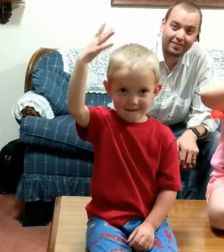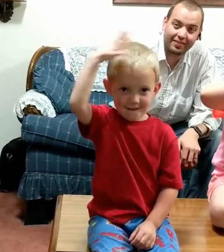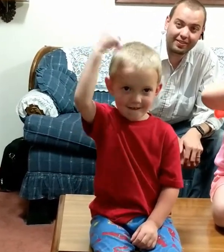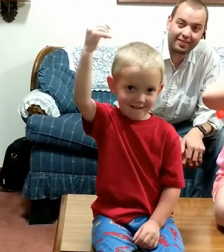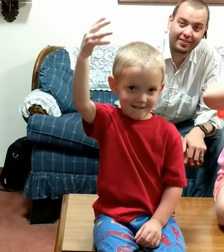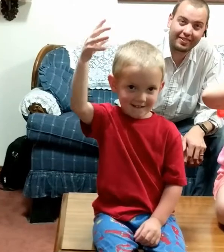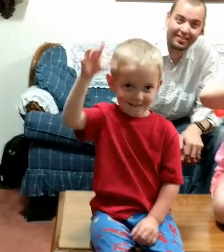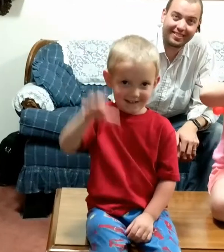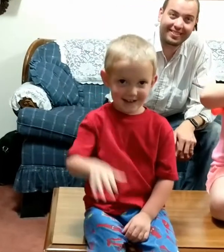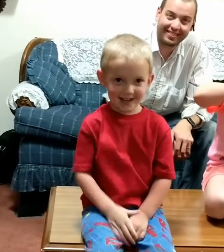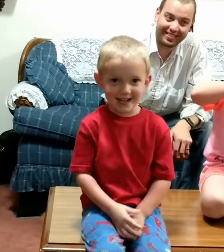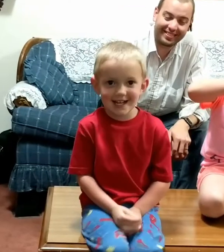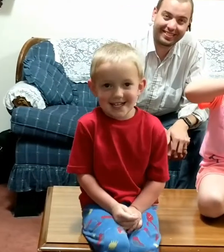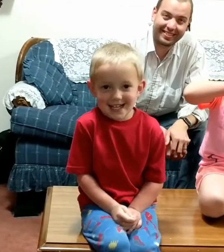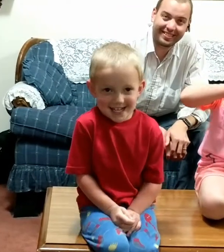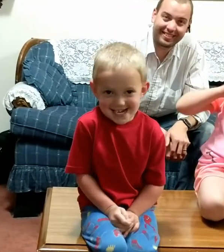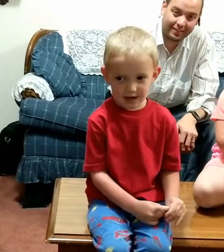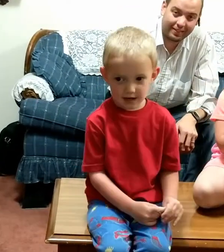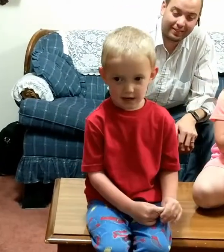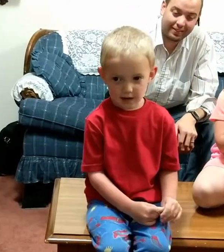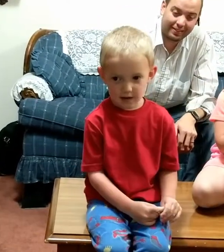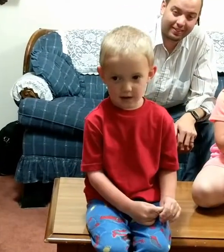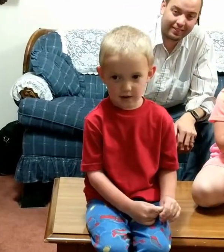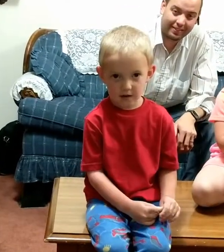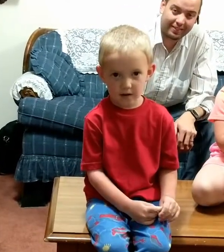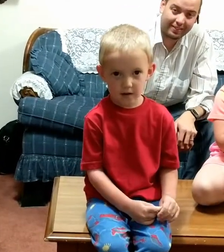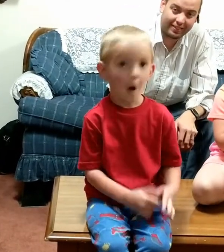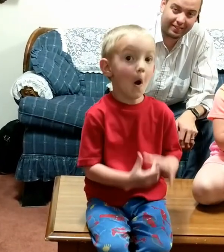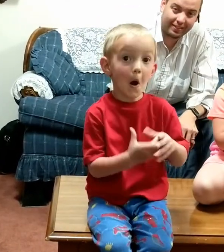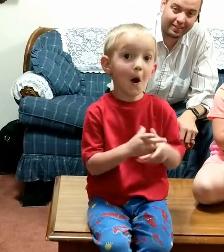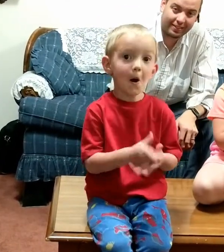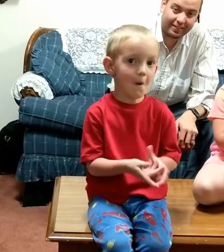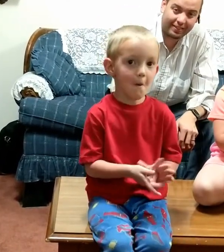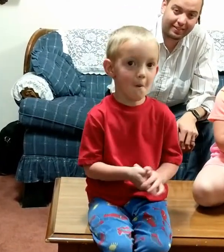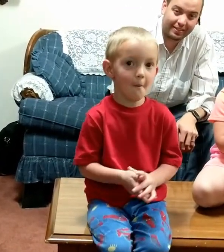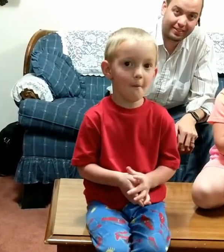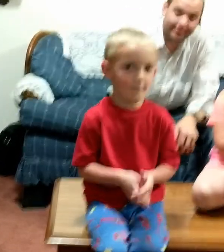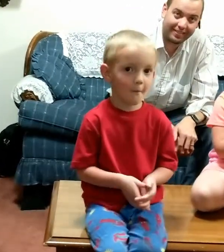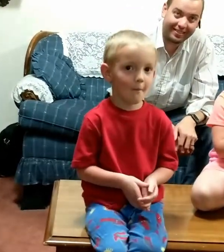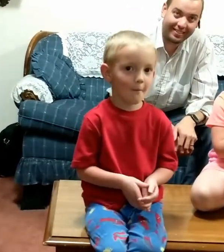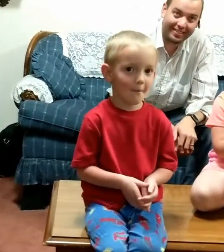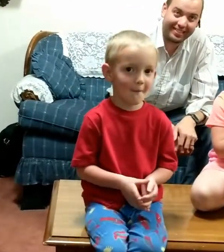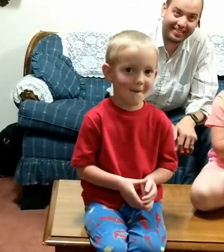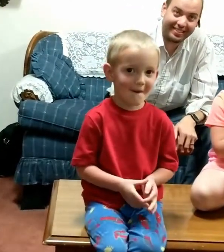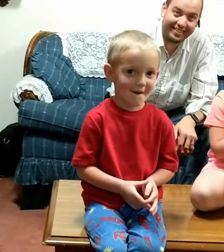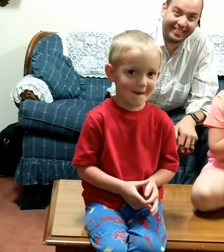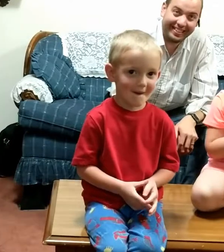Yep. What other word do you know? What is that?